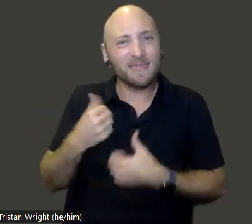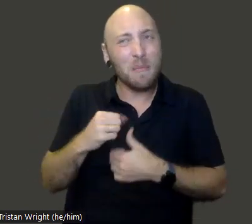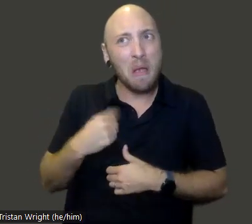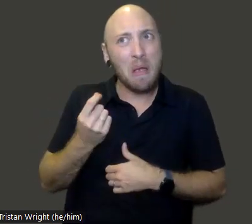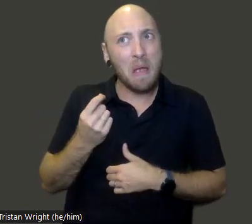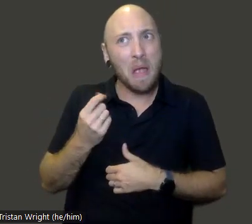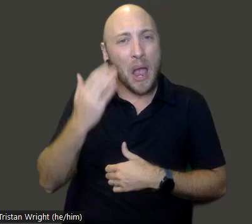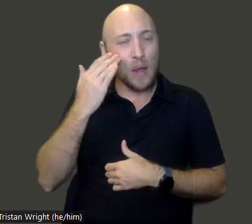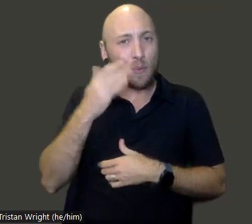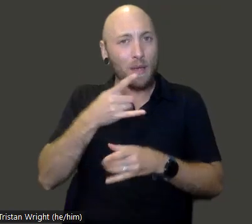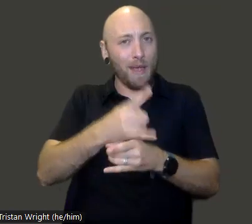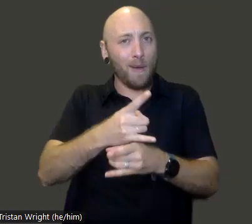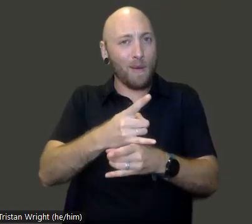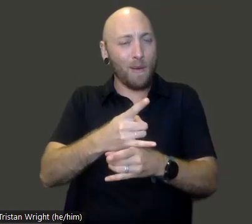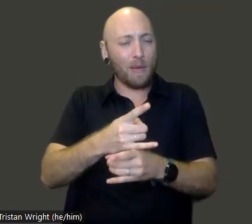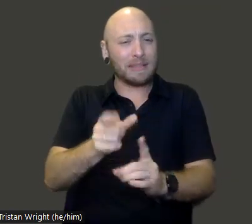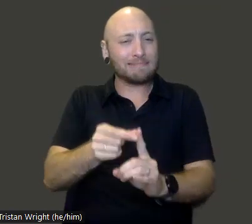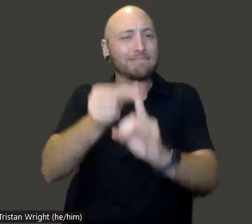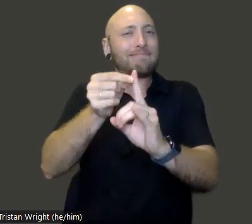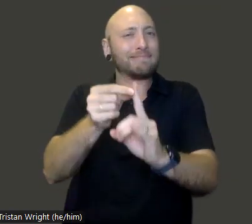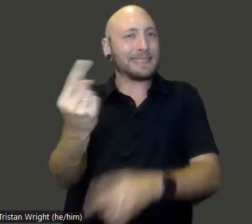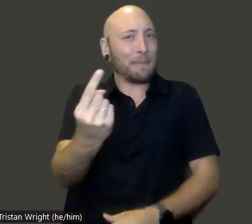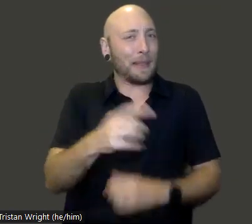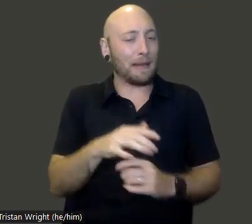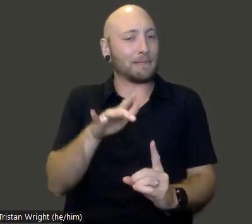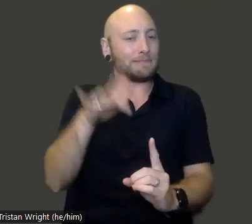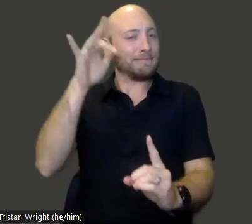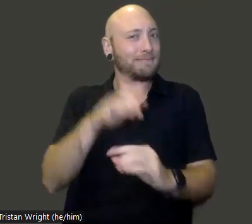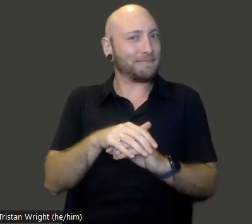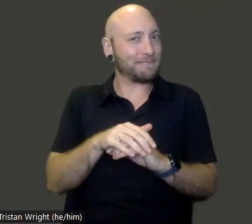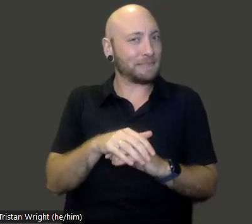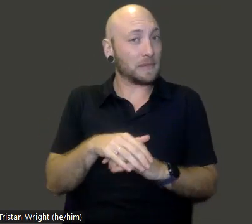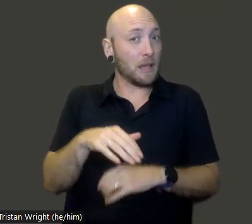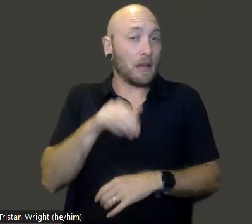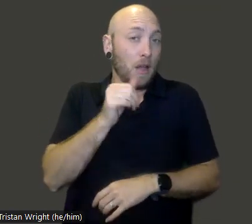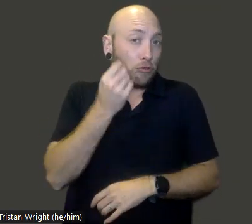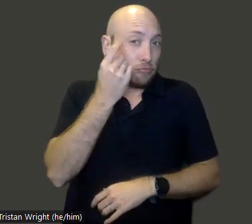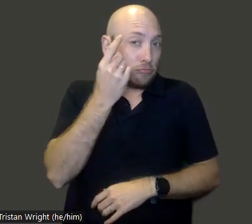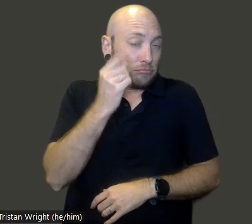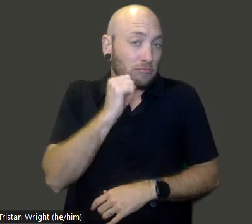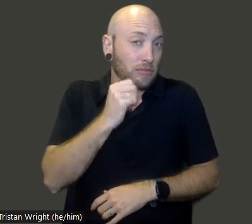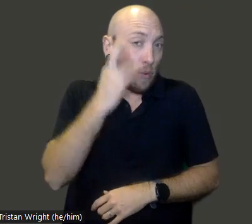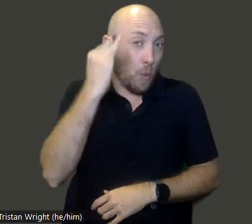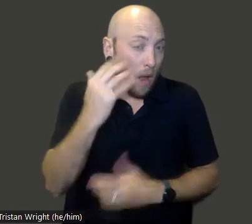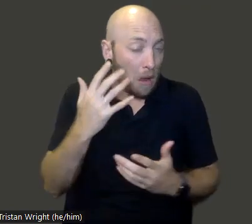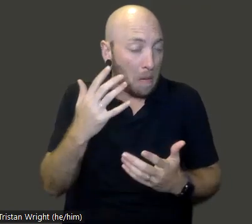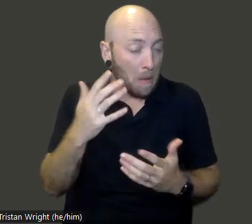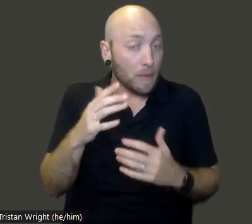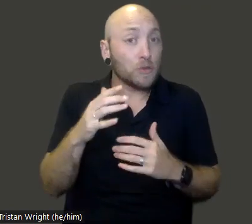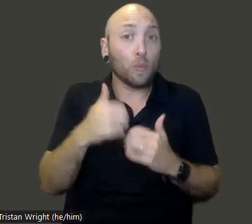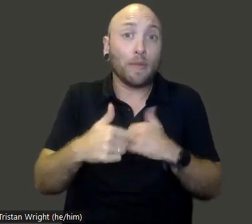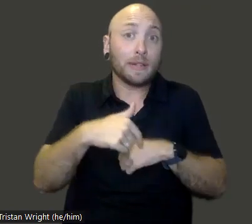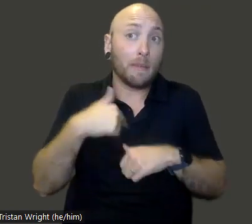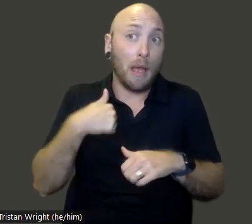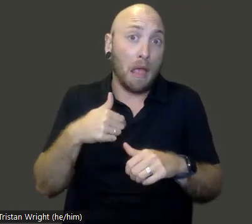put much thought into it beyond that, but I knew there was something about it, you know. And so whenever I had the opportunity to drink, I